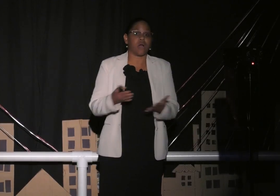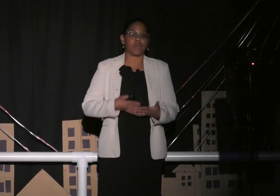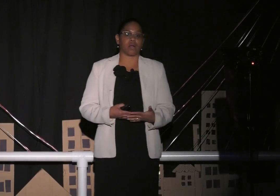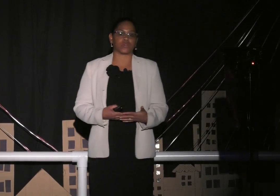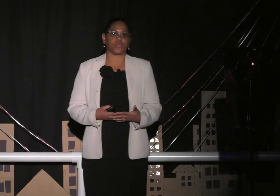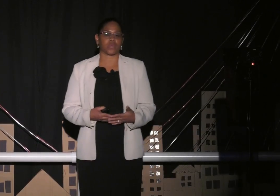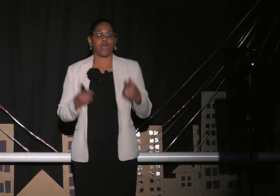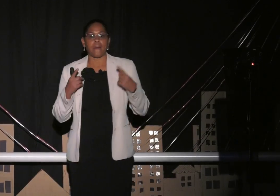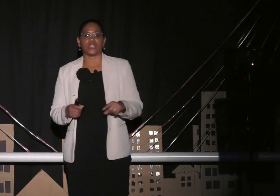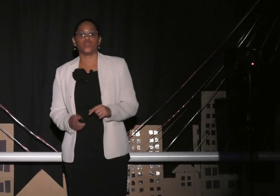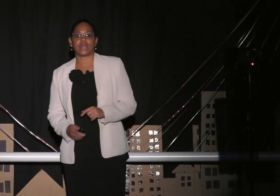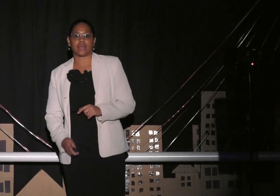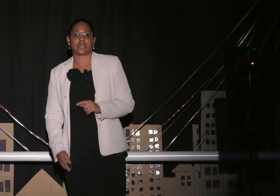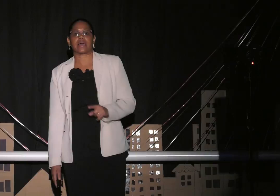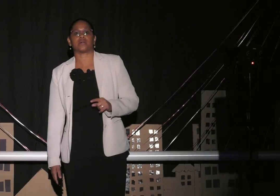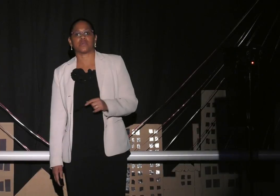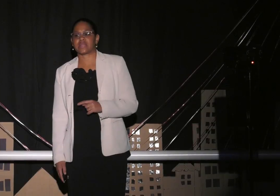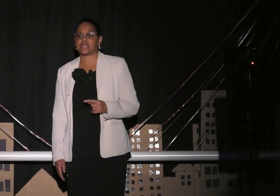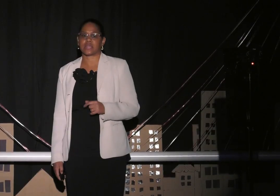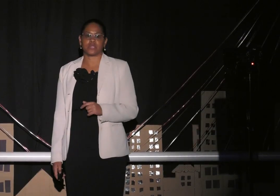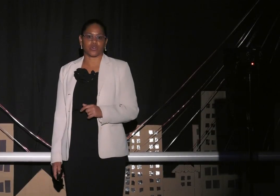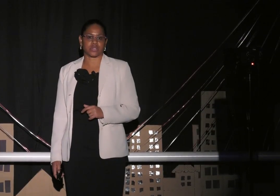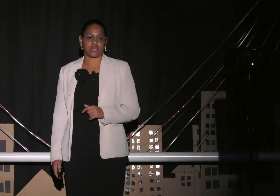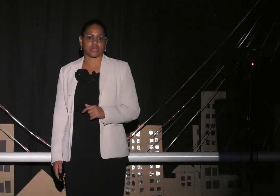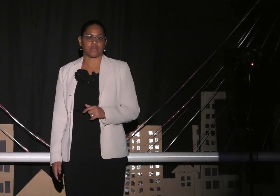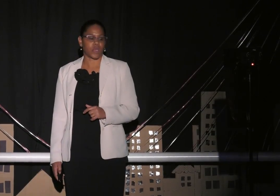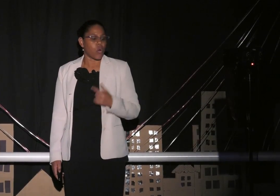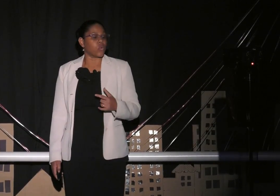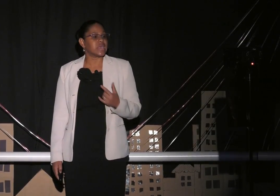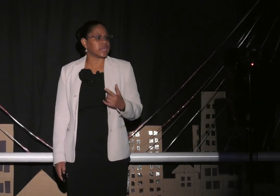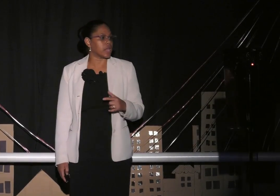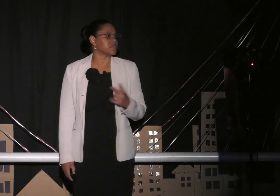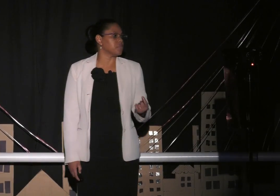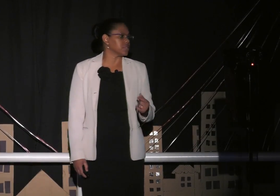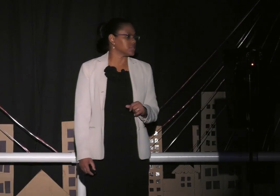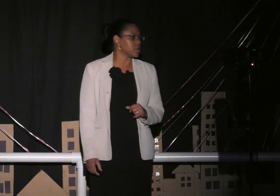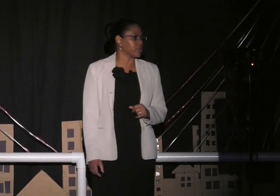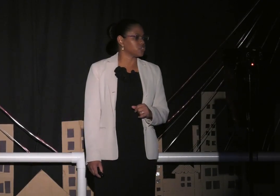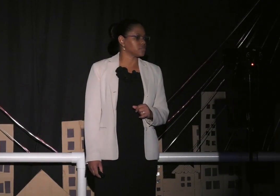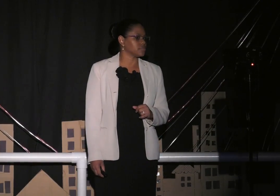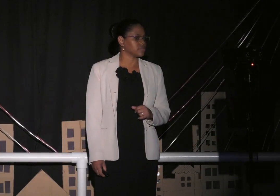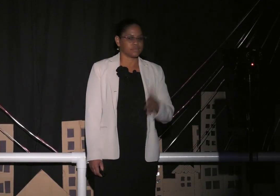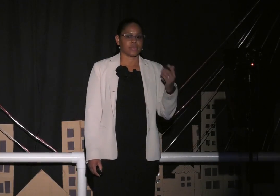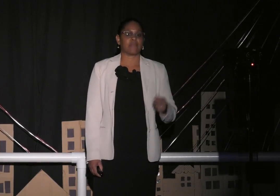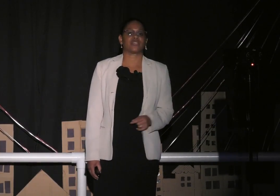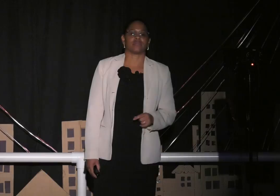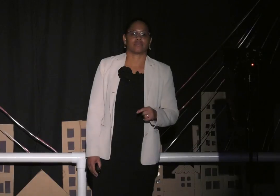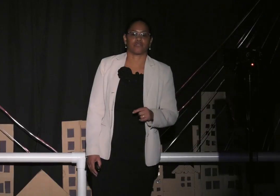all belong to. You and I can help the disabled in our society. We can help to build a bridge. Imagine, if you